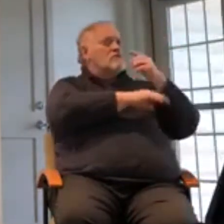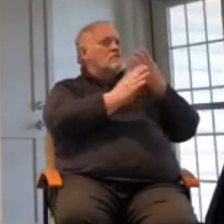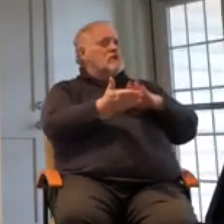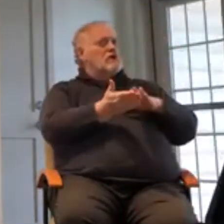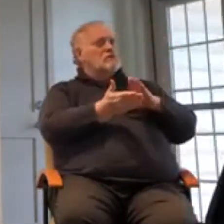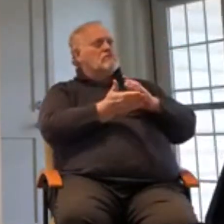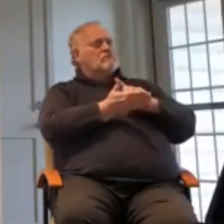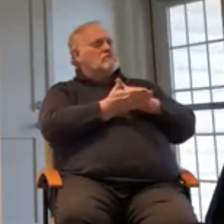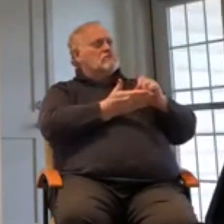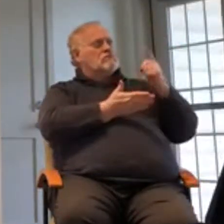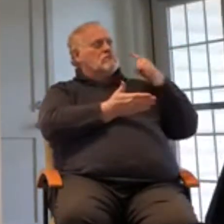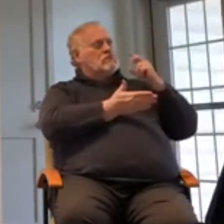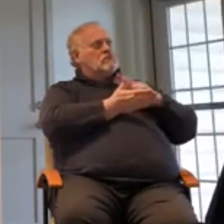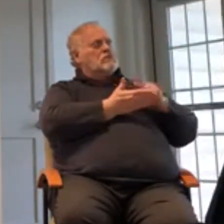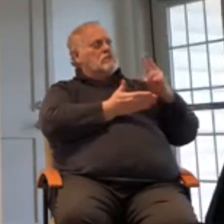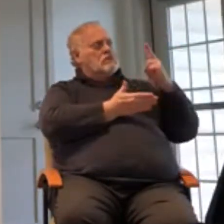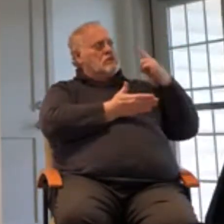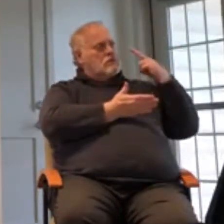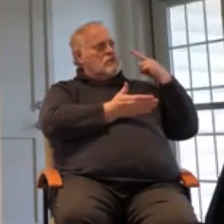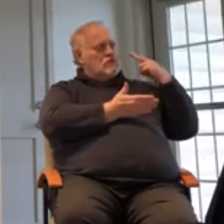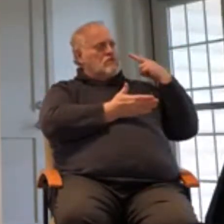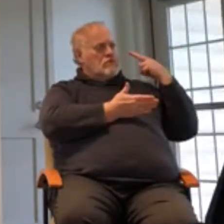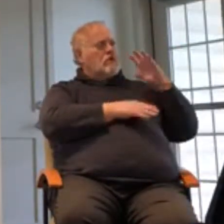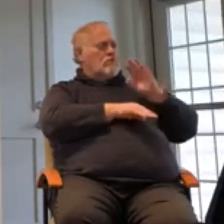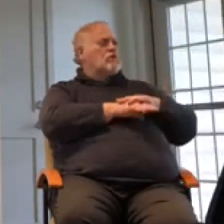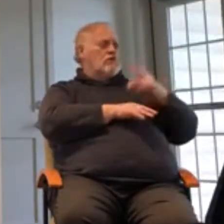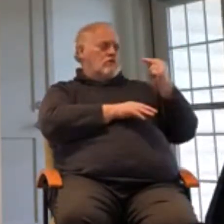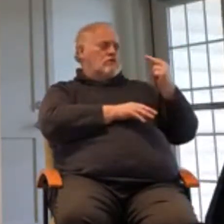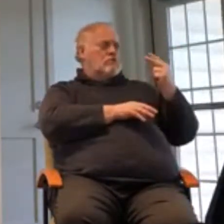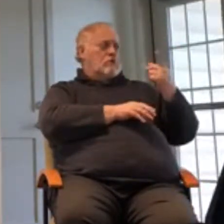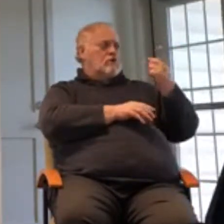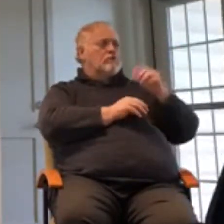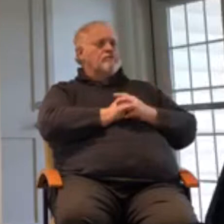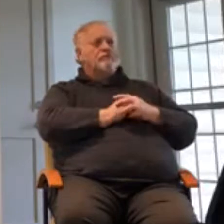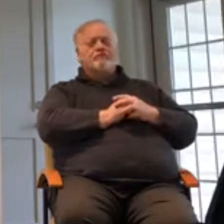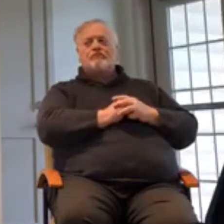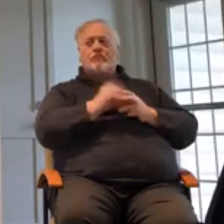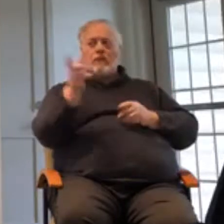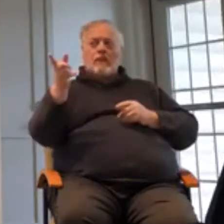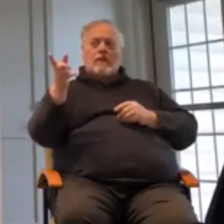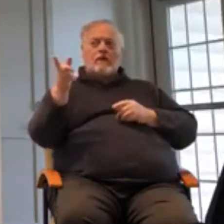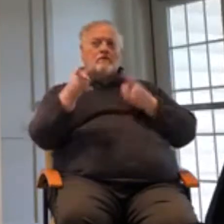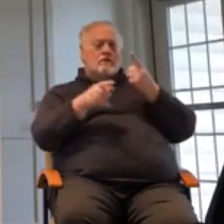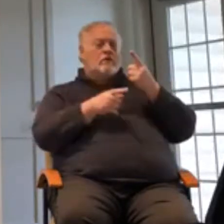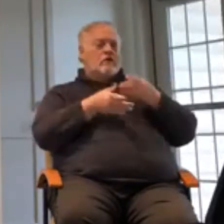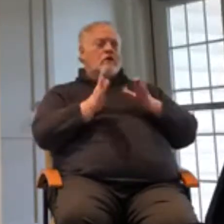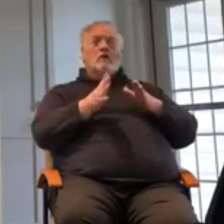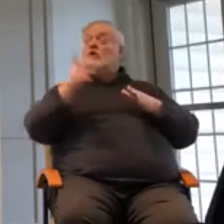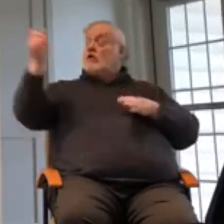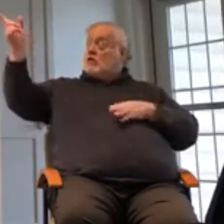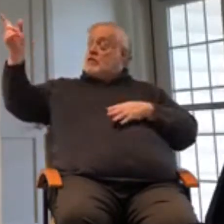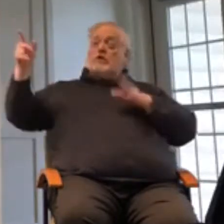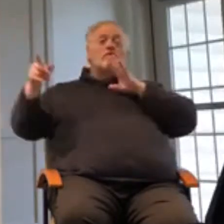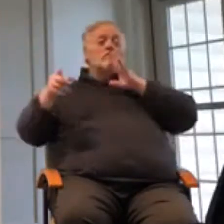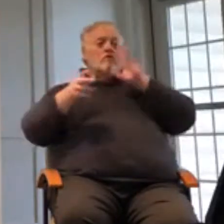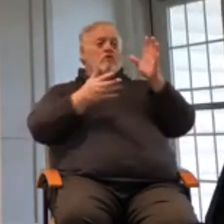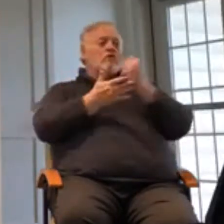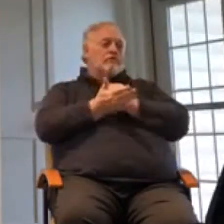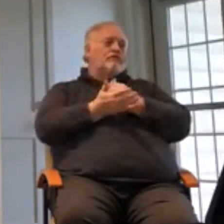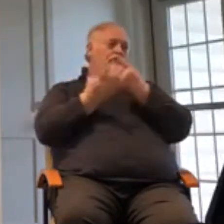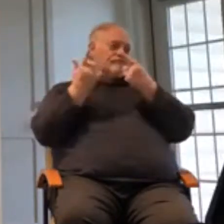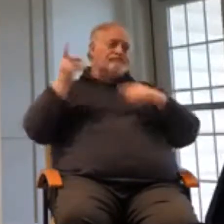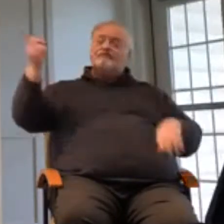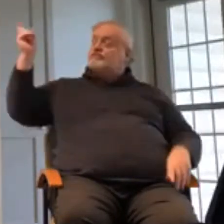an offering here at Family Bible Church, but we do have four ways that you can give. One of those ways is online, either through